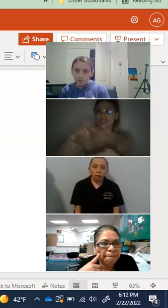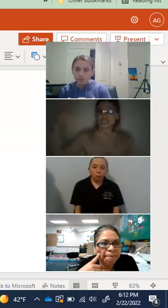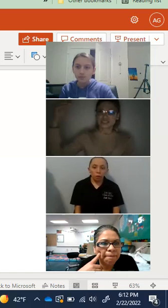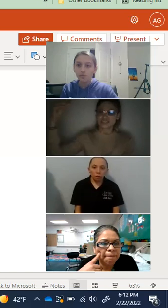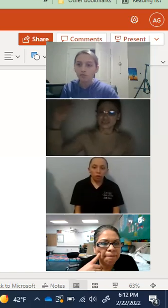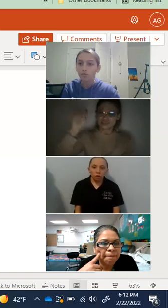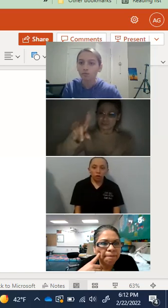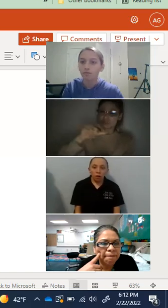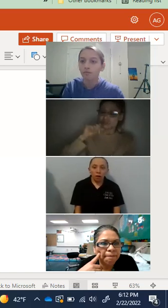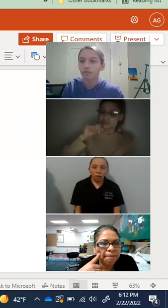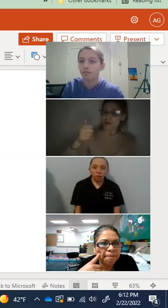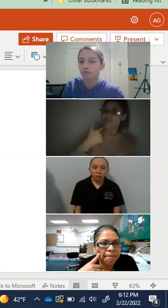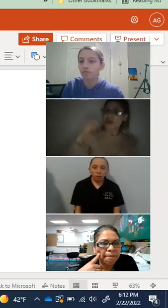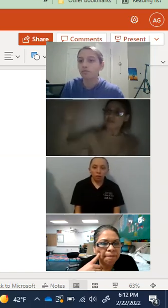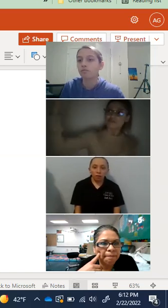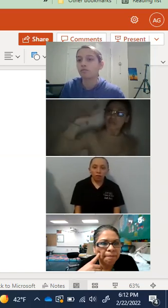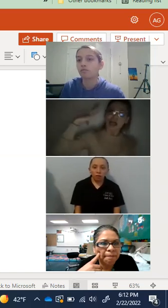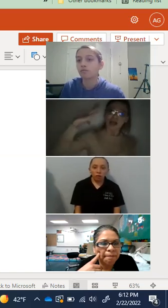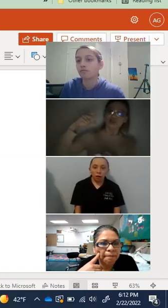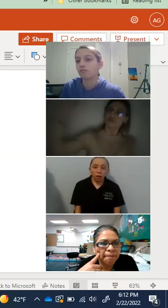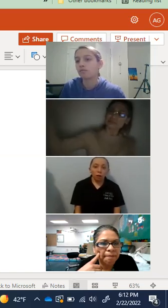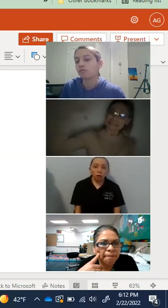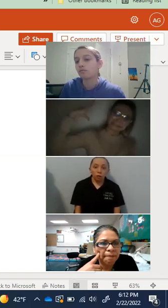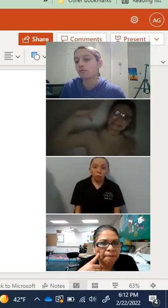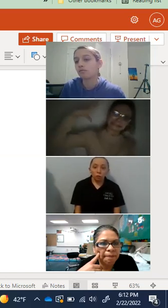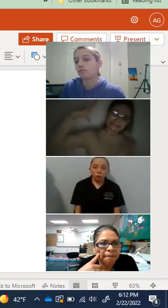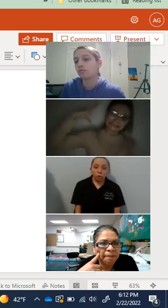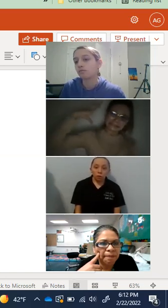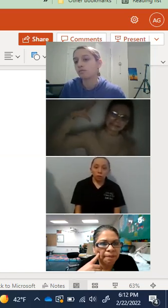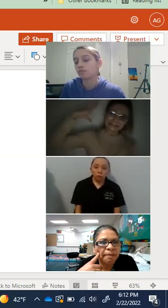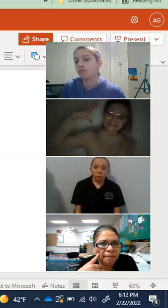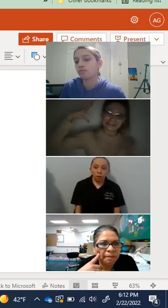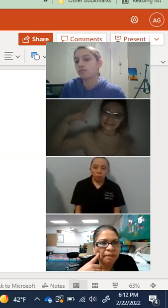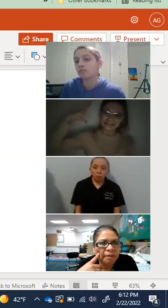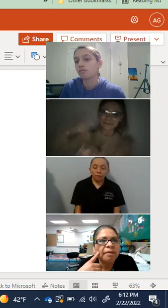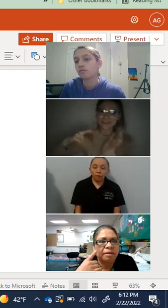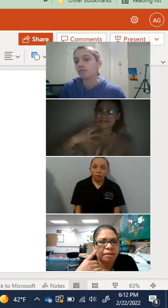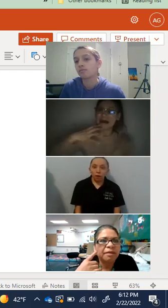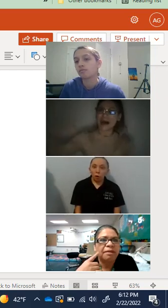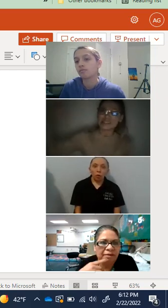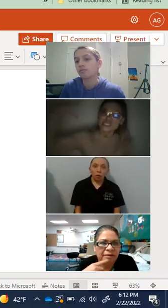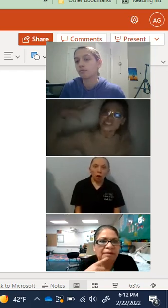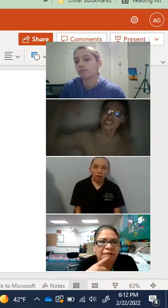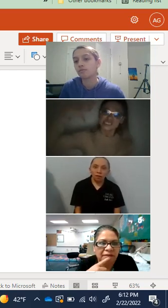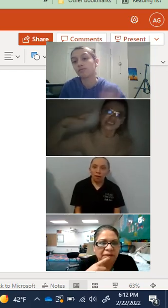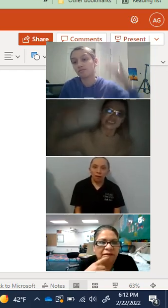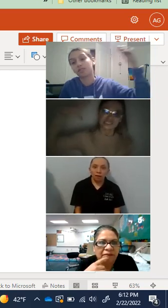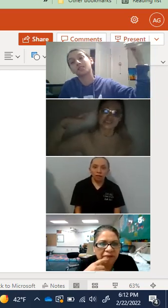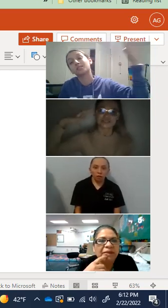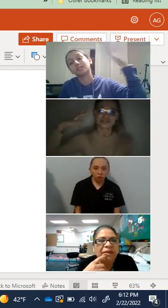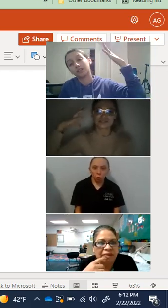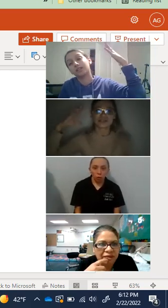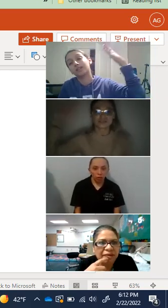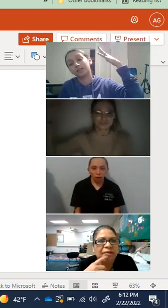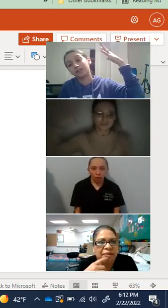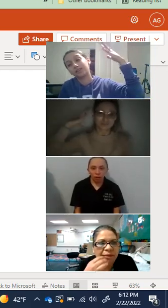If you're at the beach and the sun is shining on you, if it's like a really hot day and the